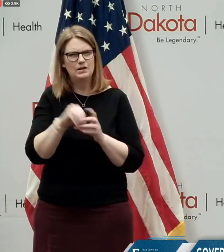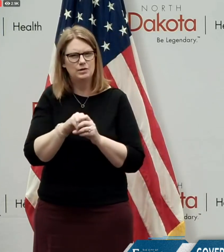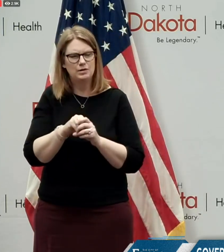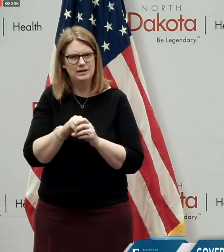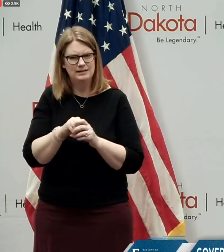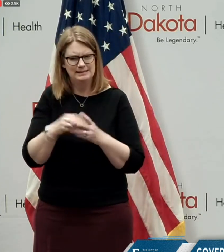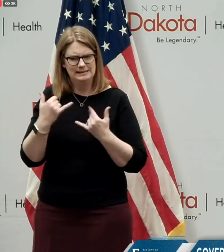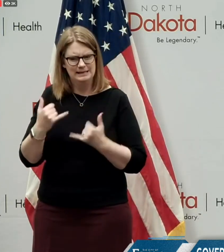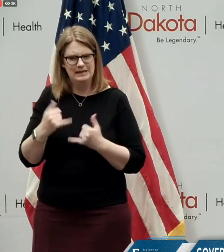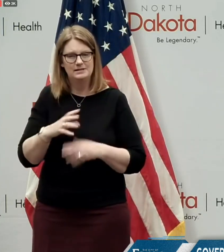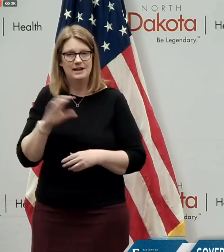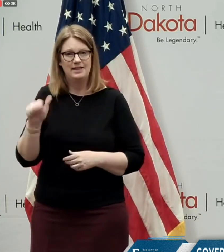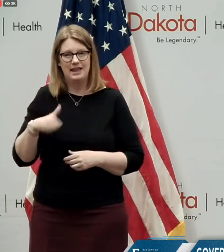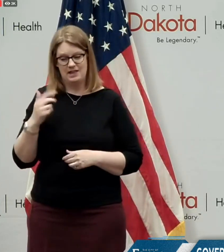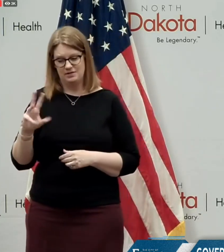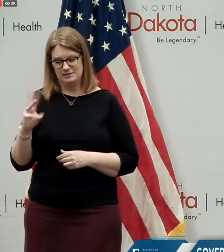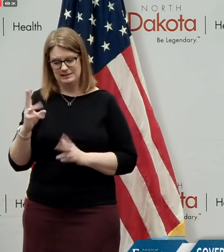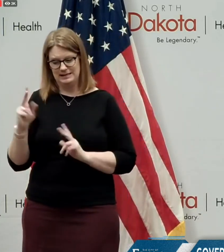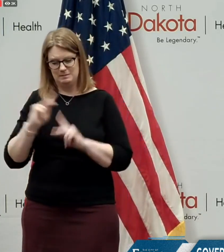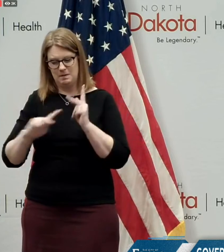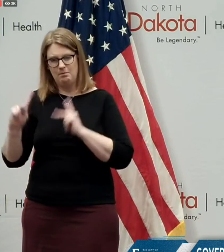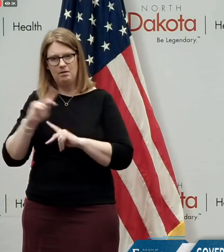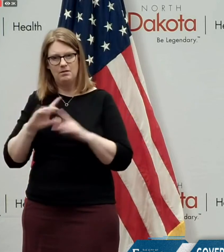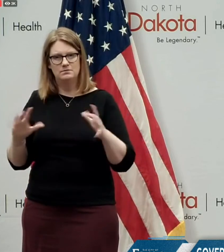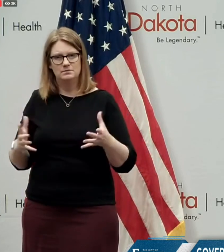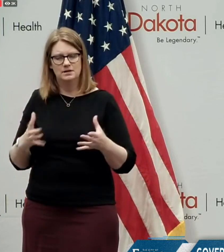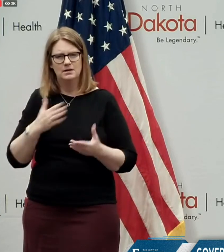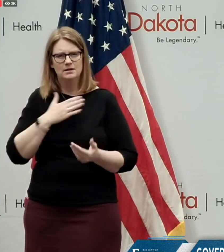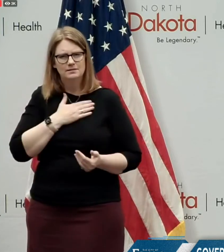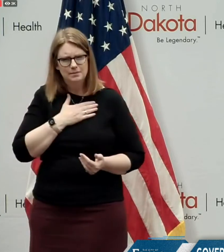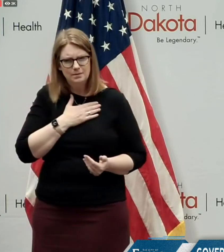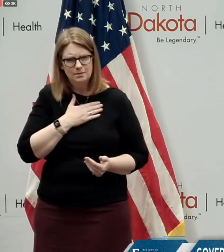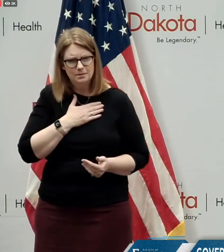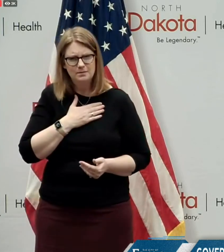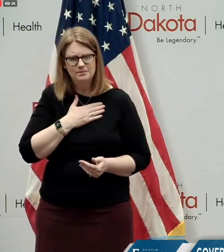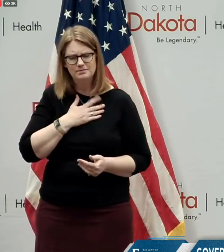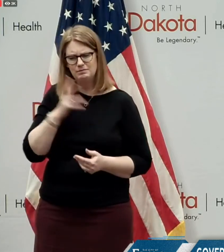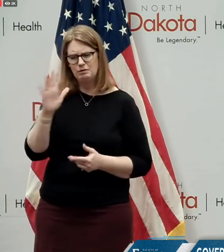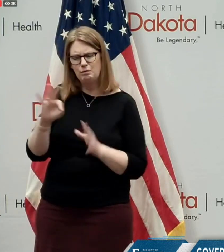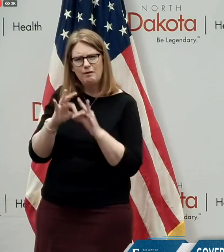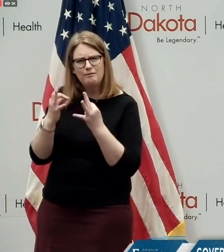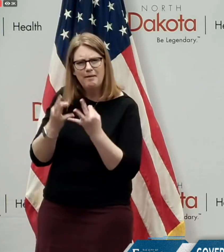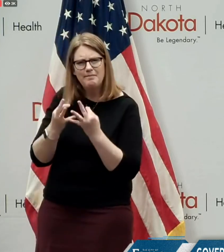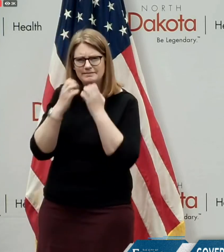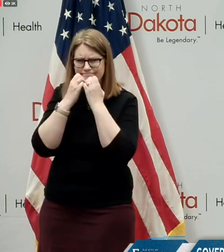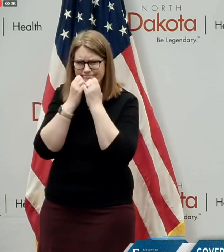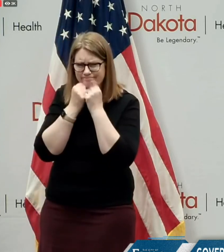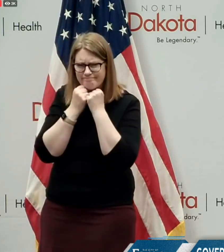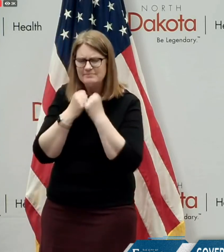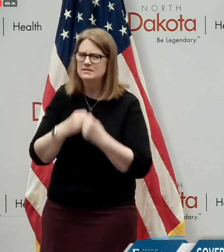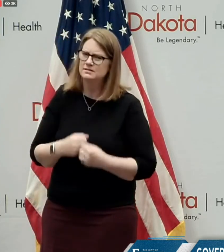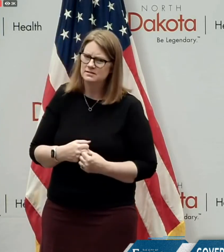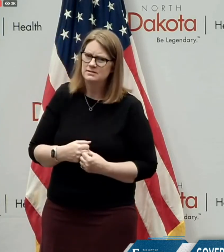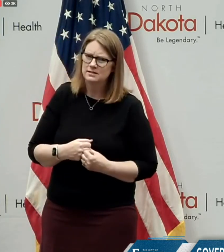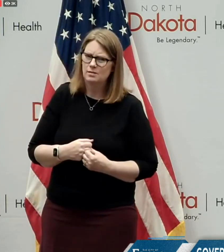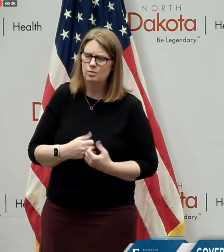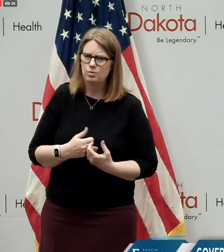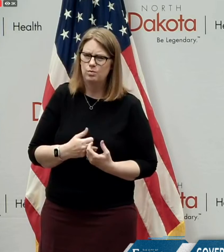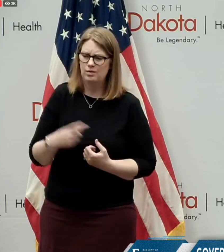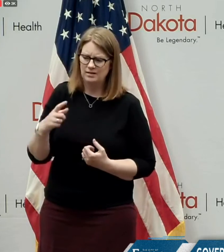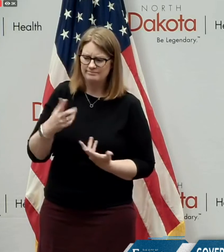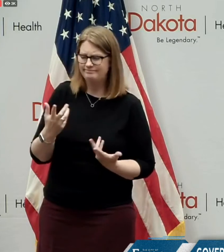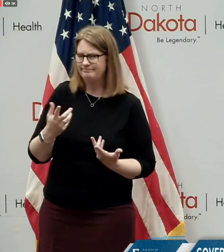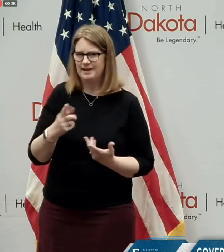other 6 individuals, our hearts go out to them and their loved ones, and all of those who